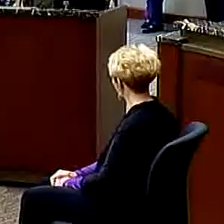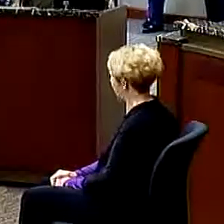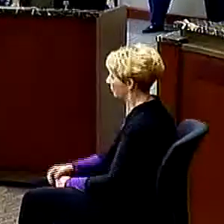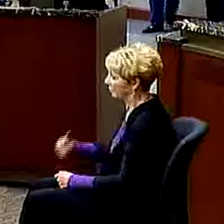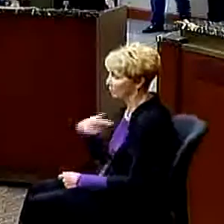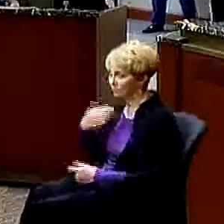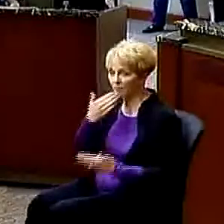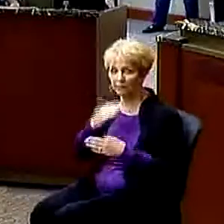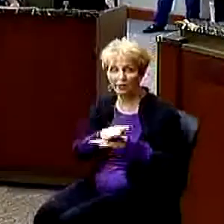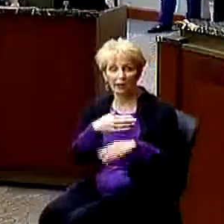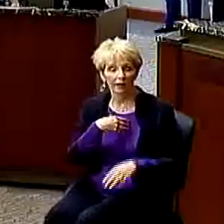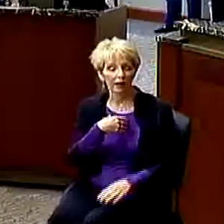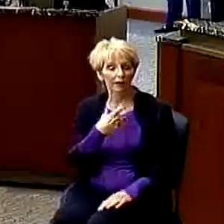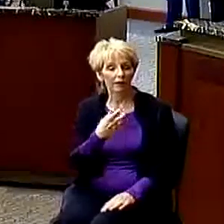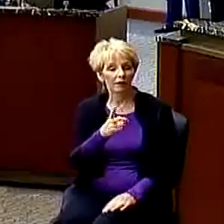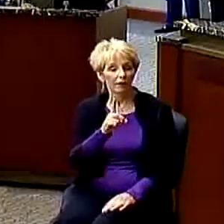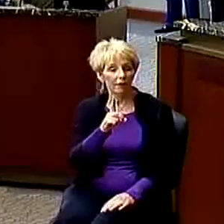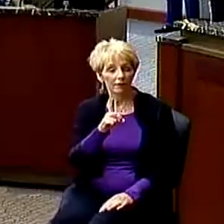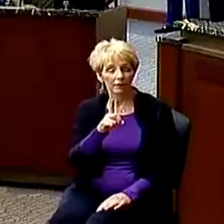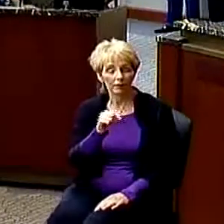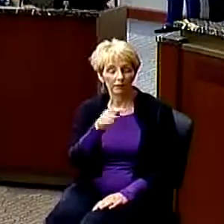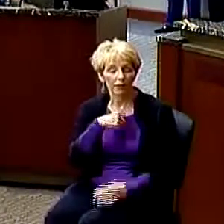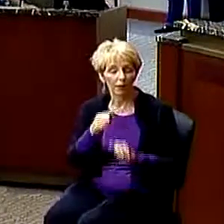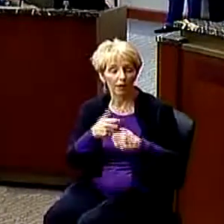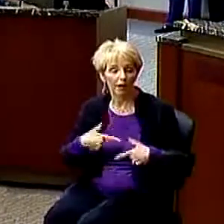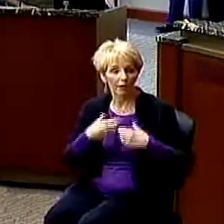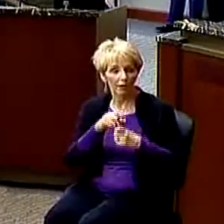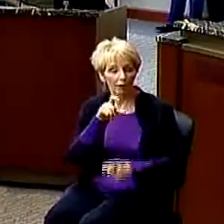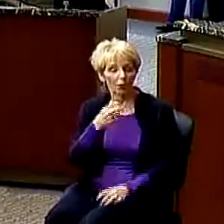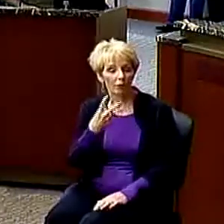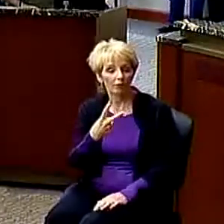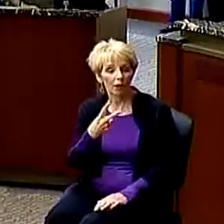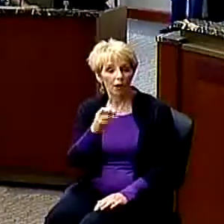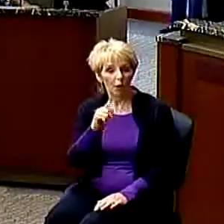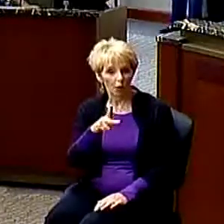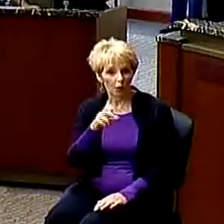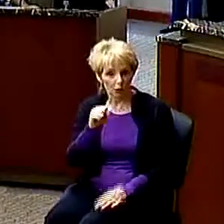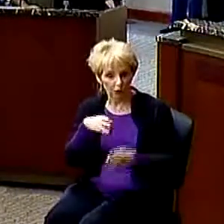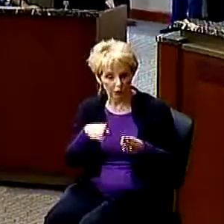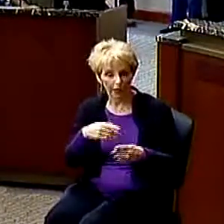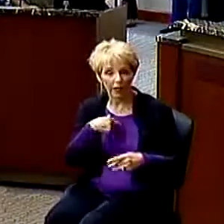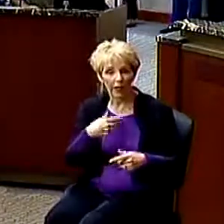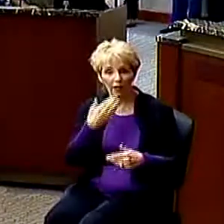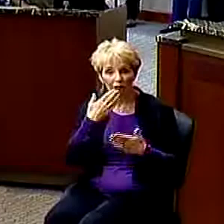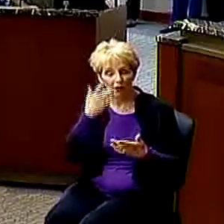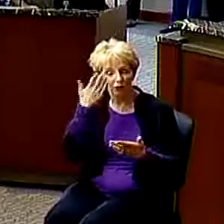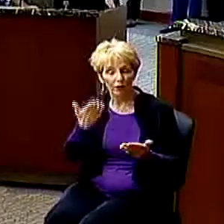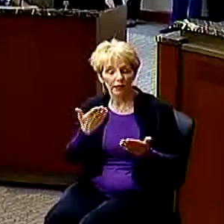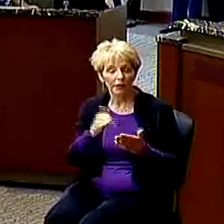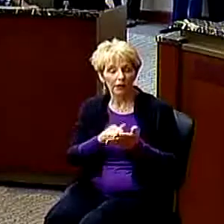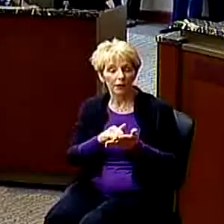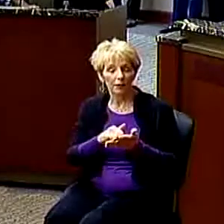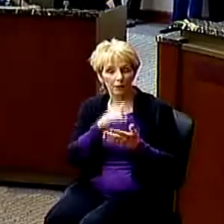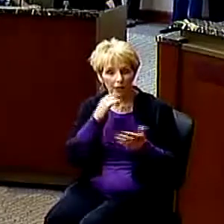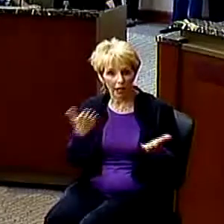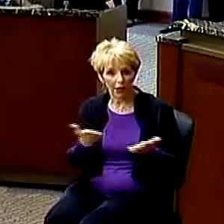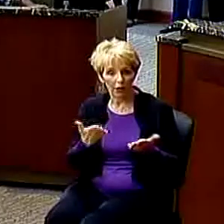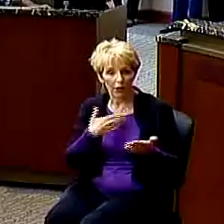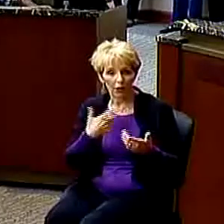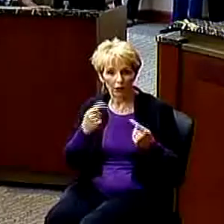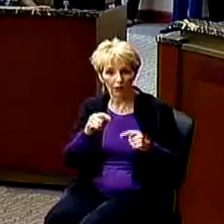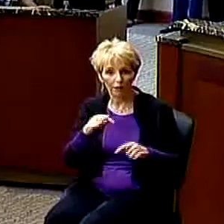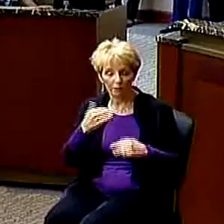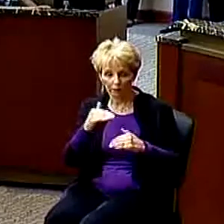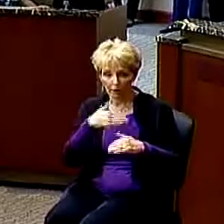Good afternoon. My name is Daniel Gutierrez, and I live in 112 Oak Street. And I thank you for the opportunity to be here, and I'm going to try to